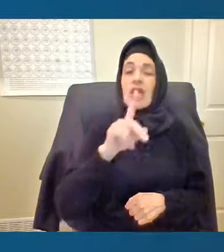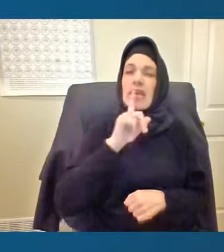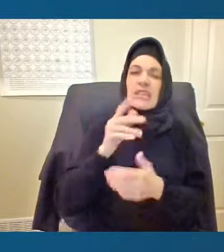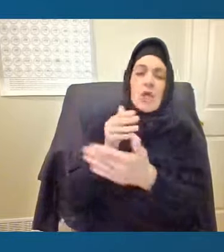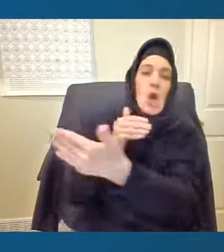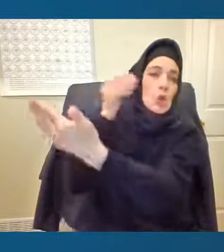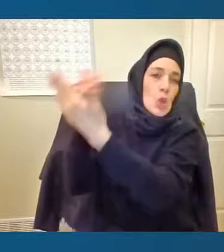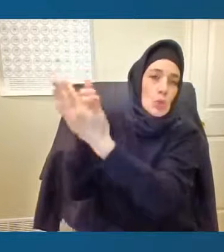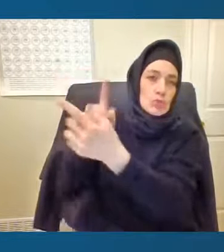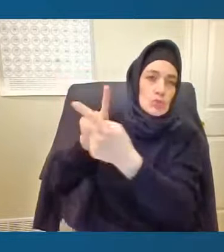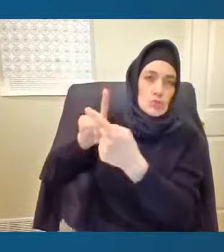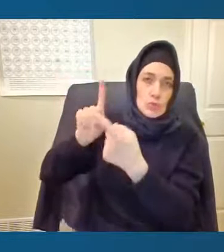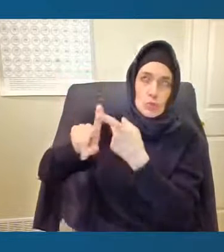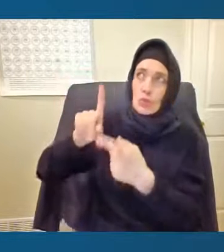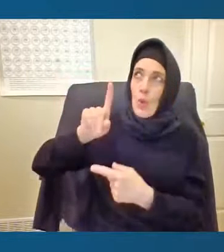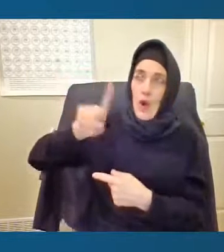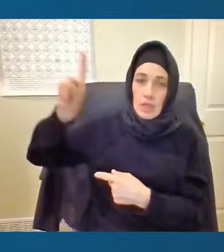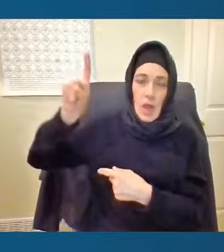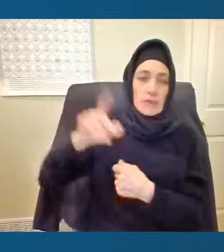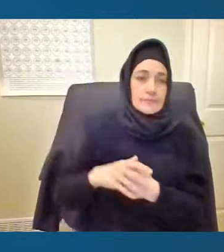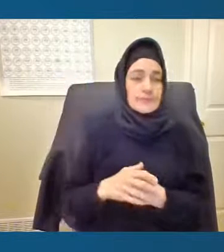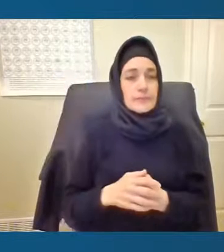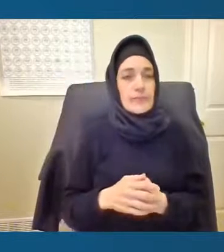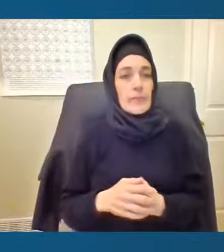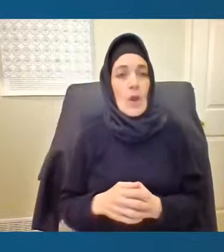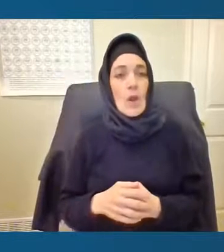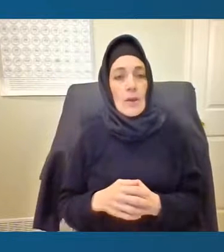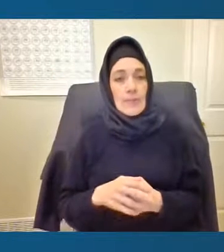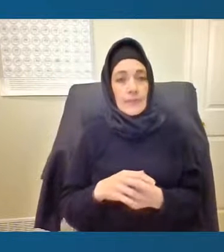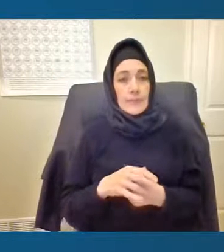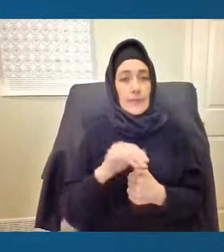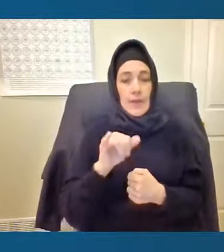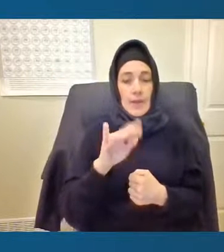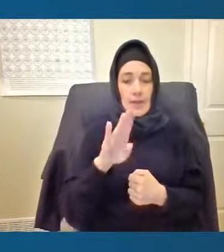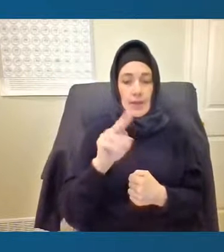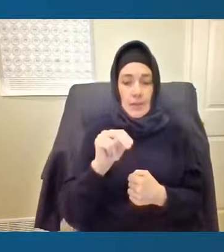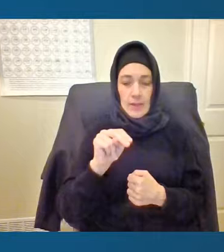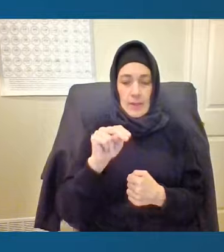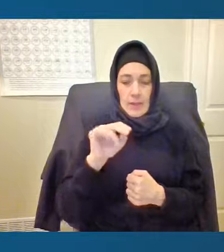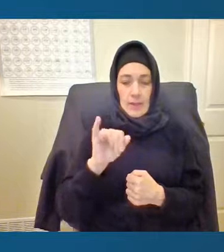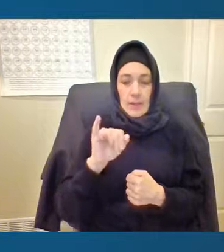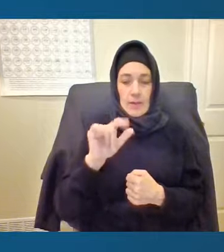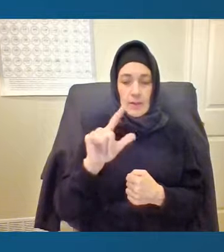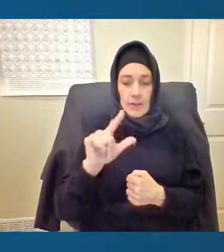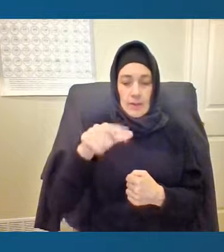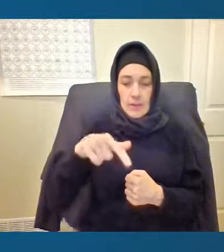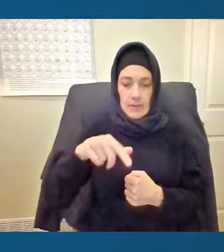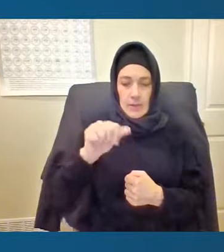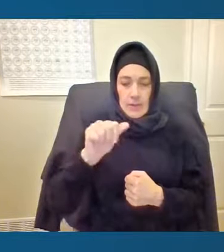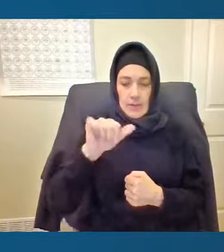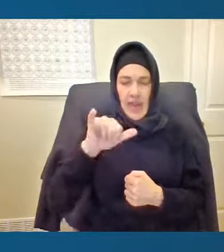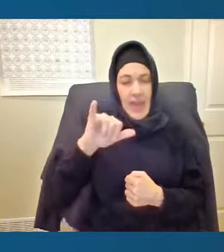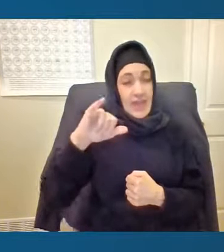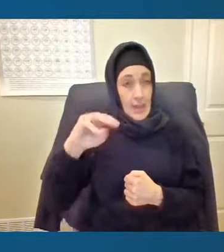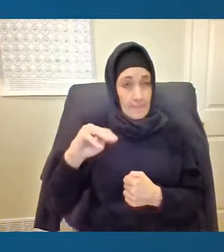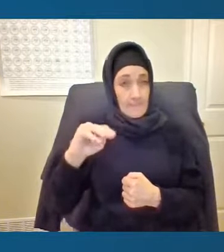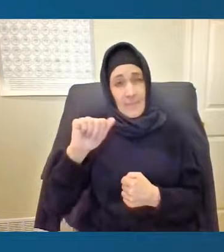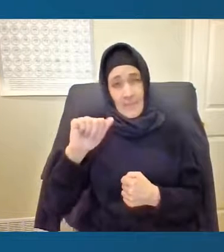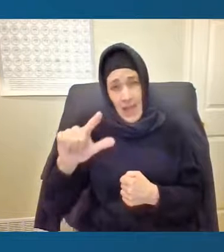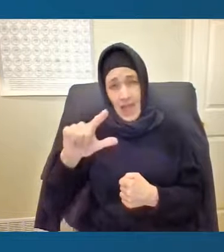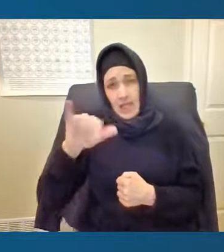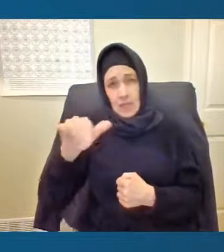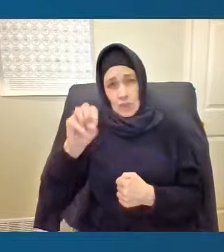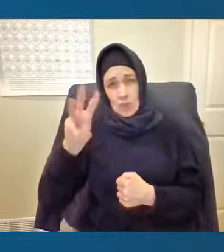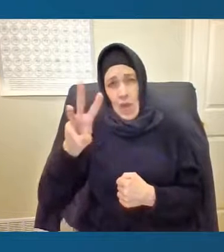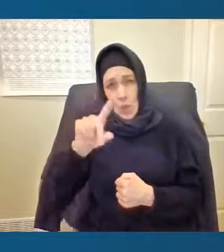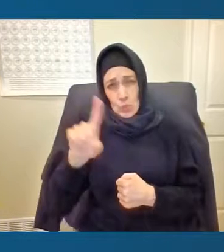book, Prophetic Invocations, he mentioned over like 66 different virtues of dhikr. I'm going to share a lot of them with